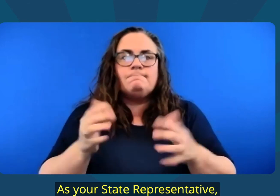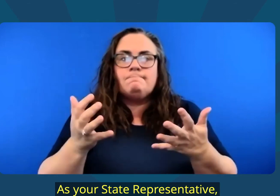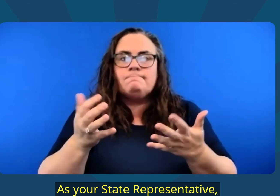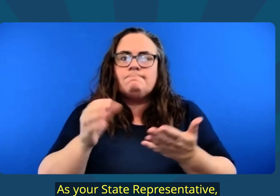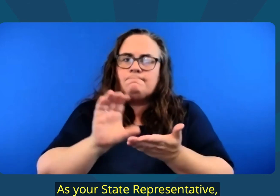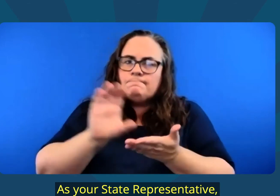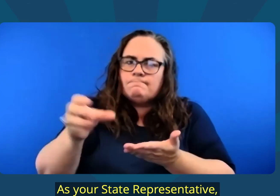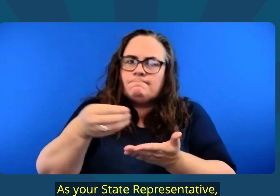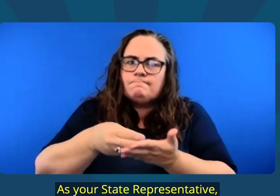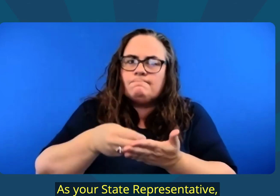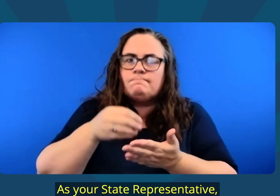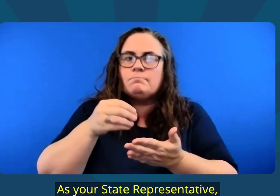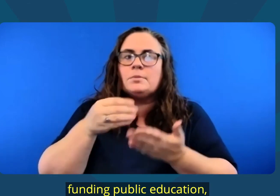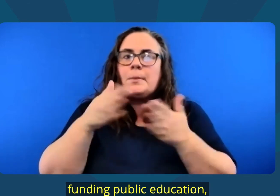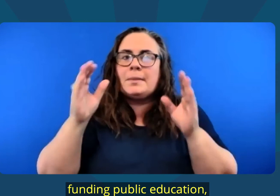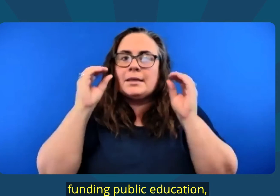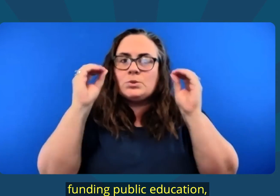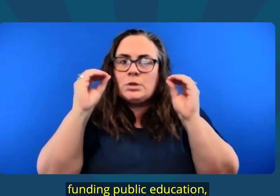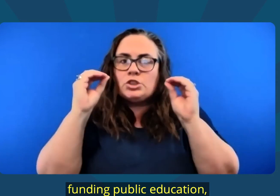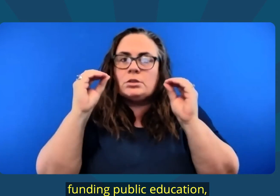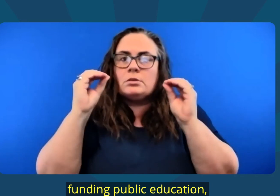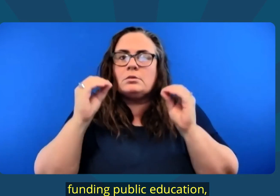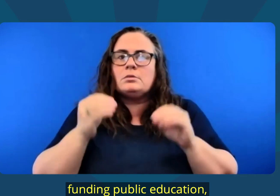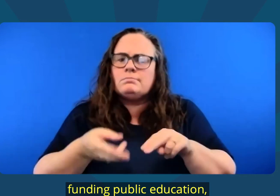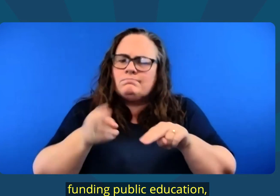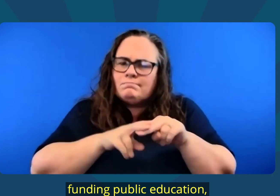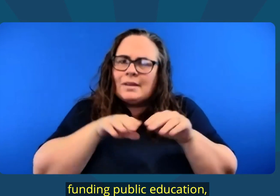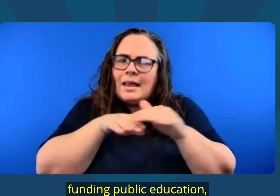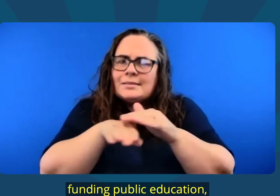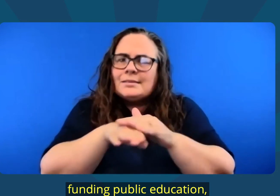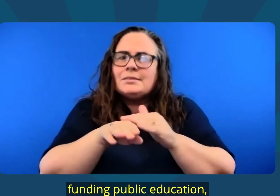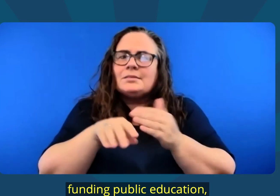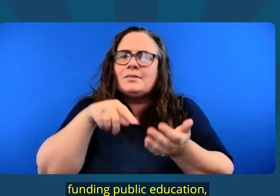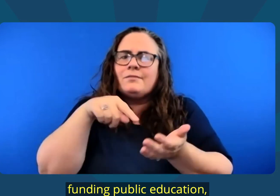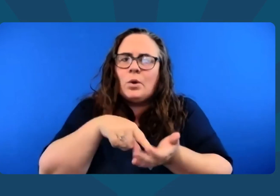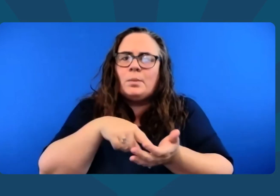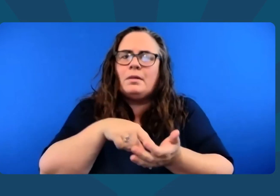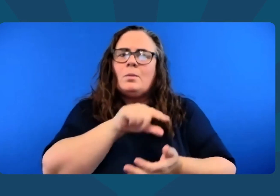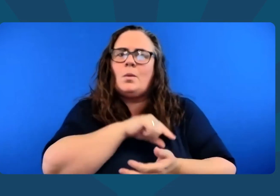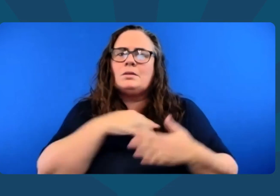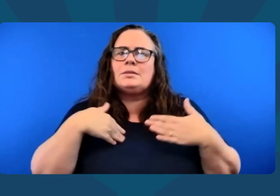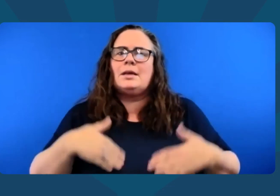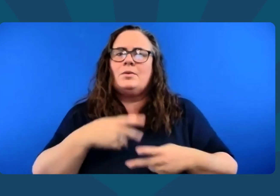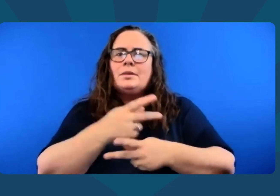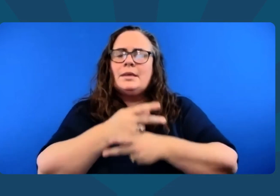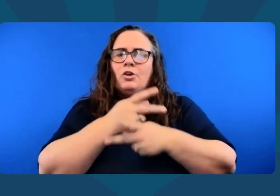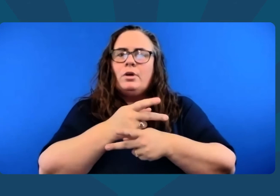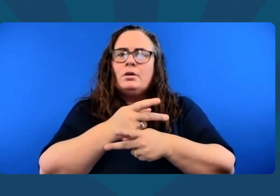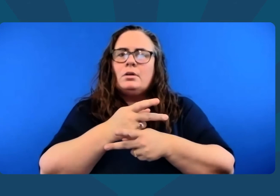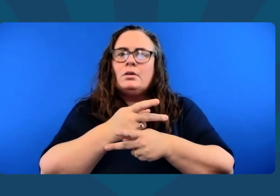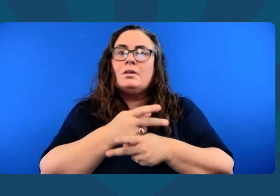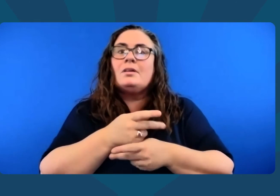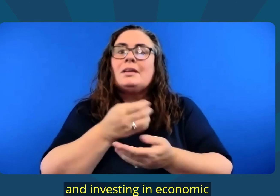My priorities continue to be funding public education, increasing access to affordable quality health